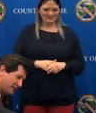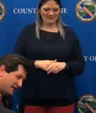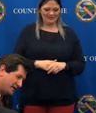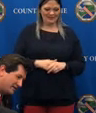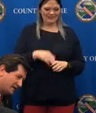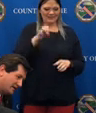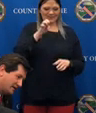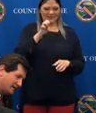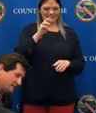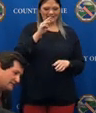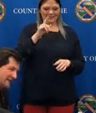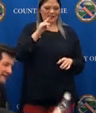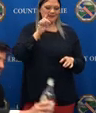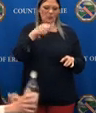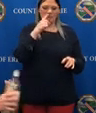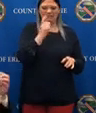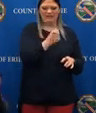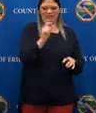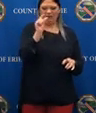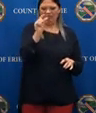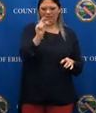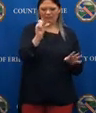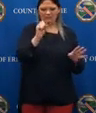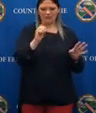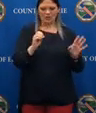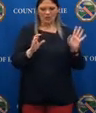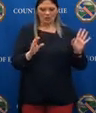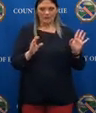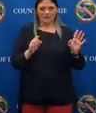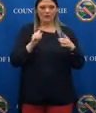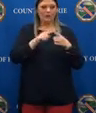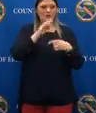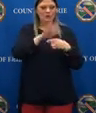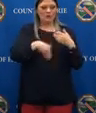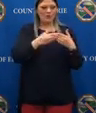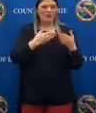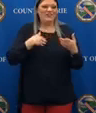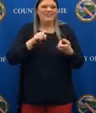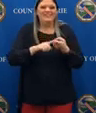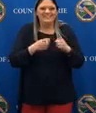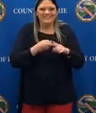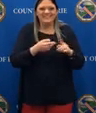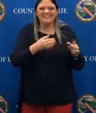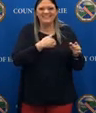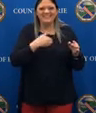I'm only going to give her a little. So, to all my friends, and